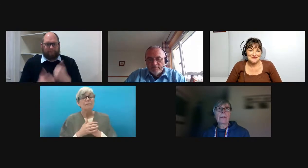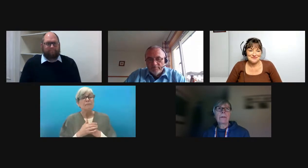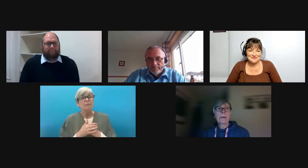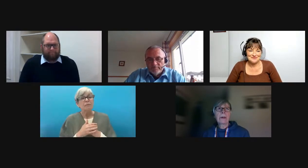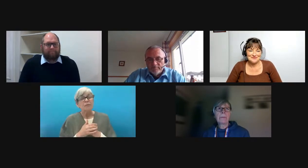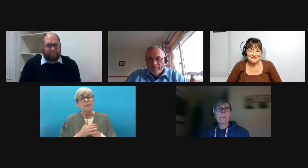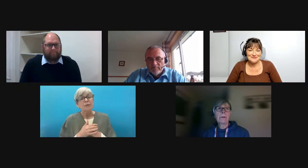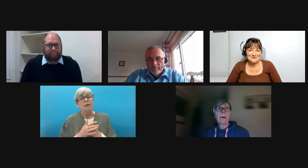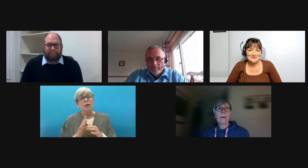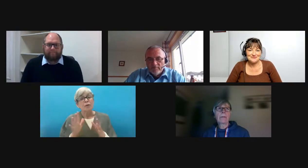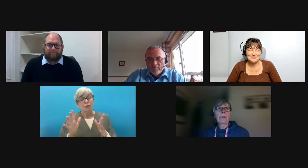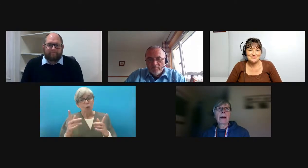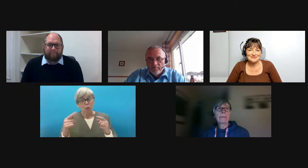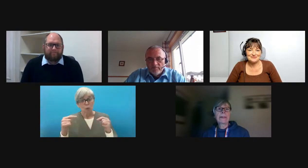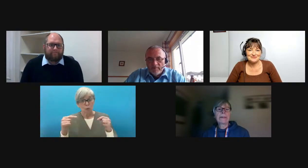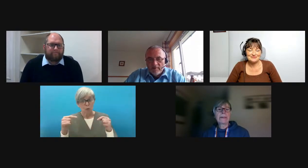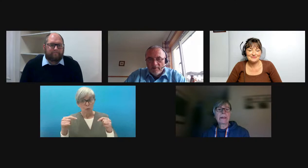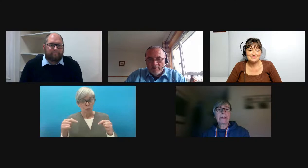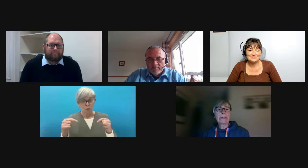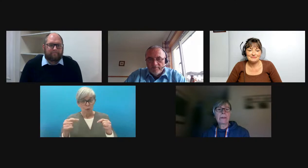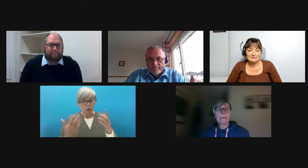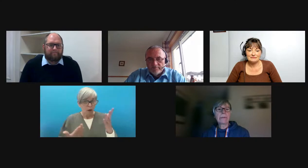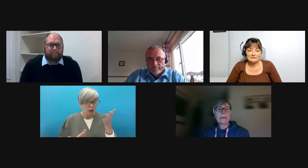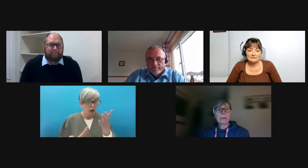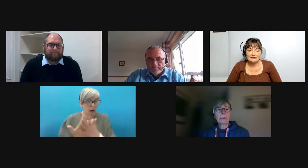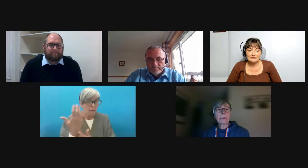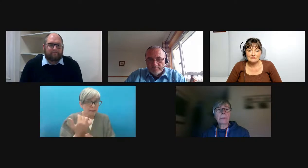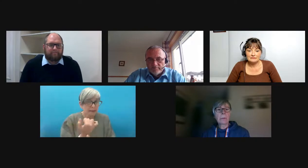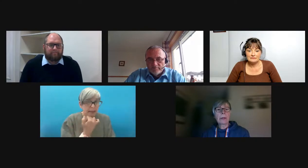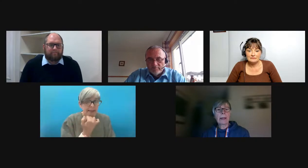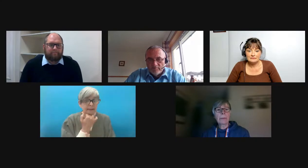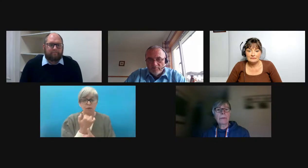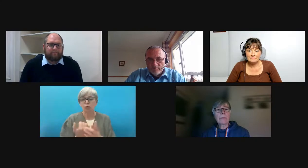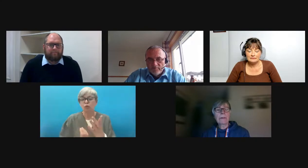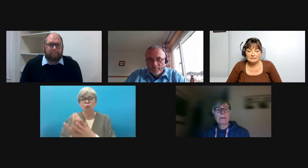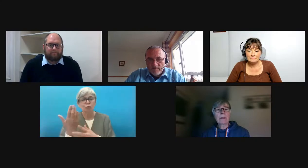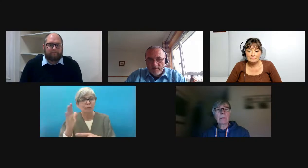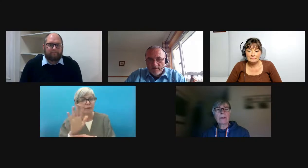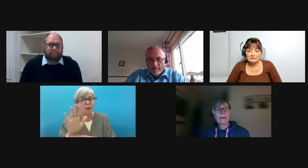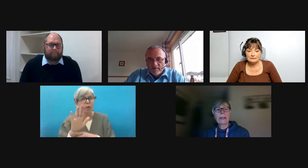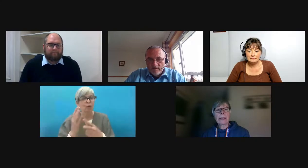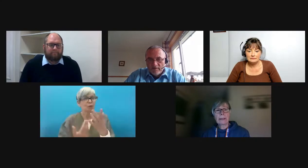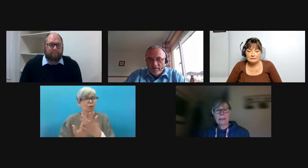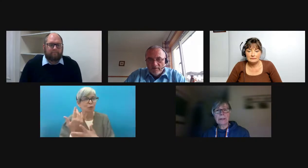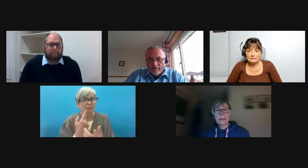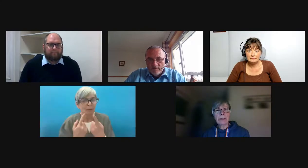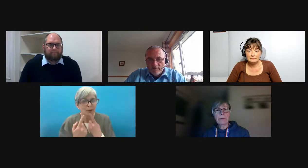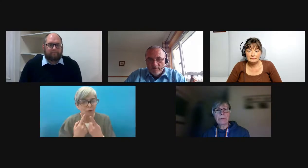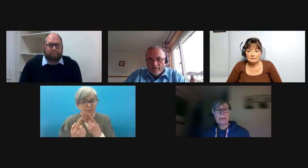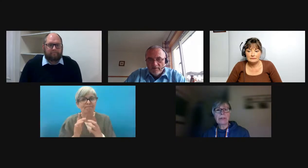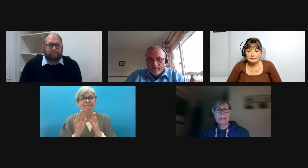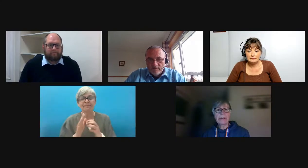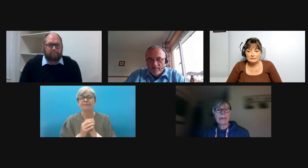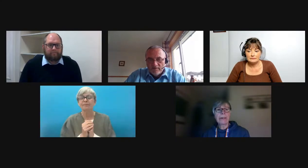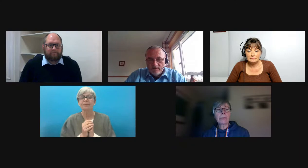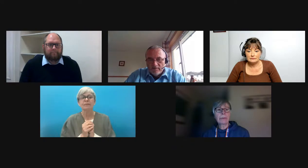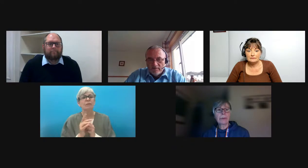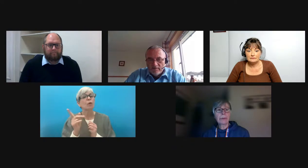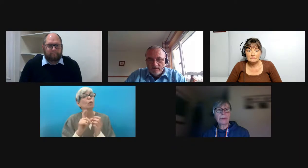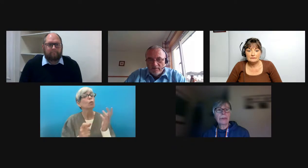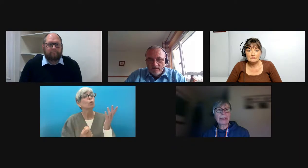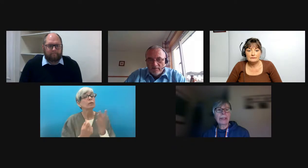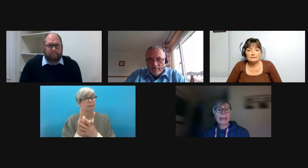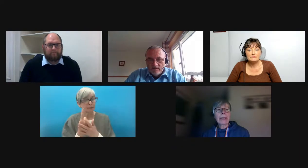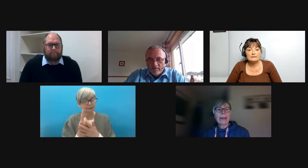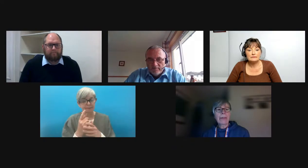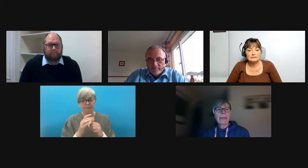So in terms of updating the videos, what happens is that when the English information is